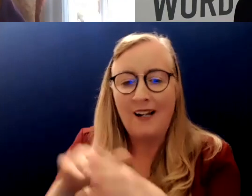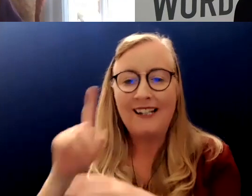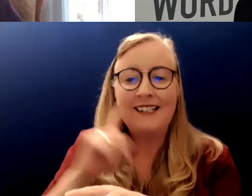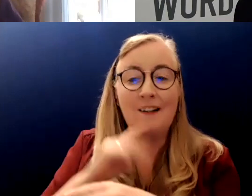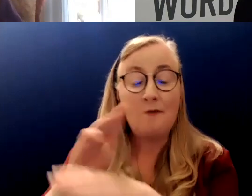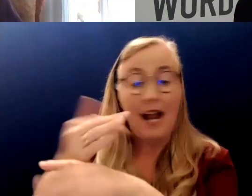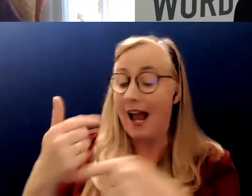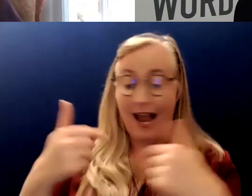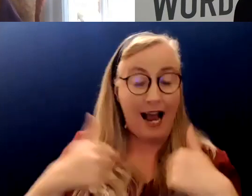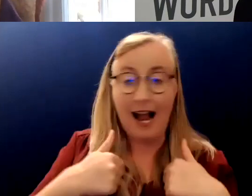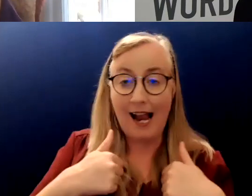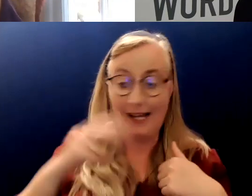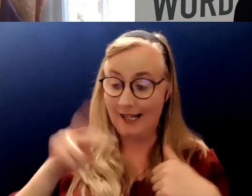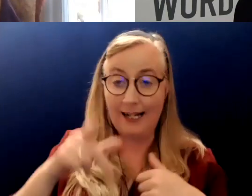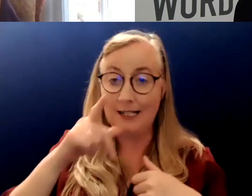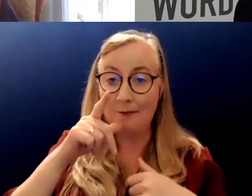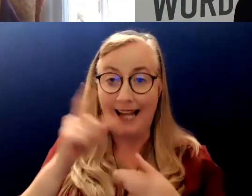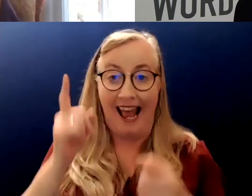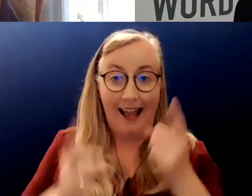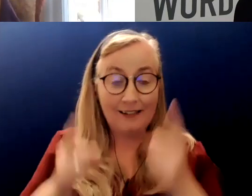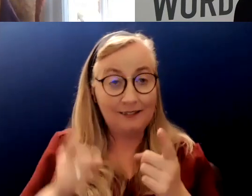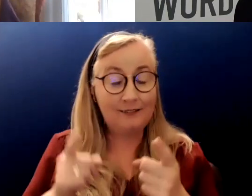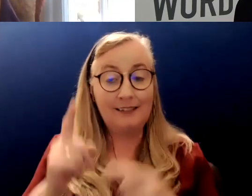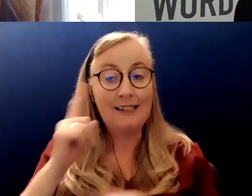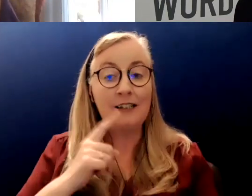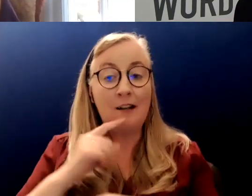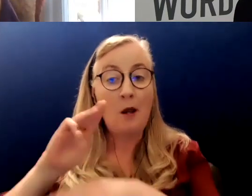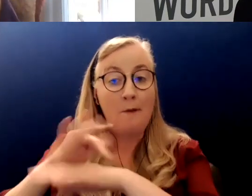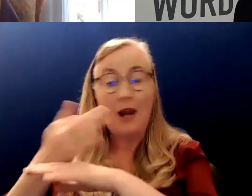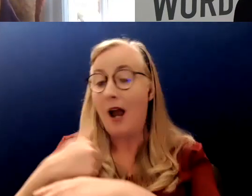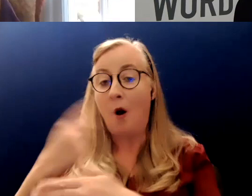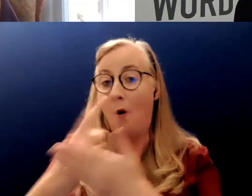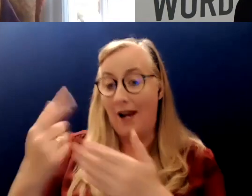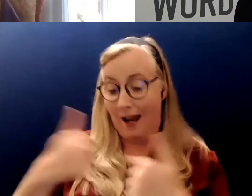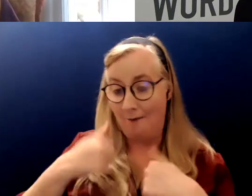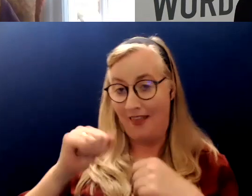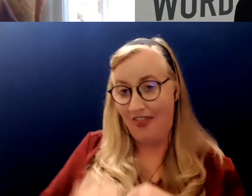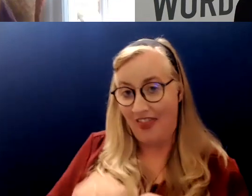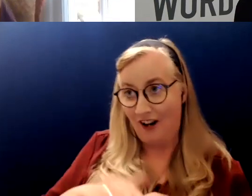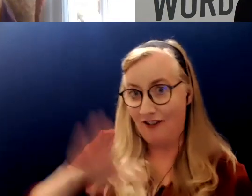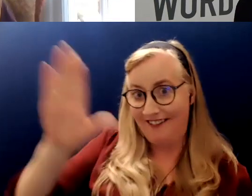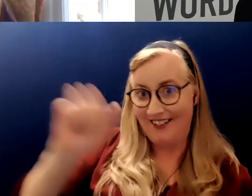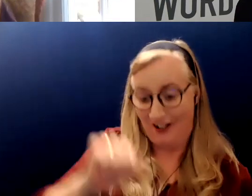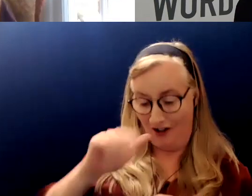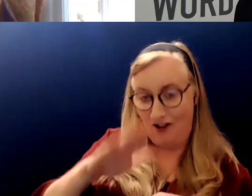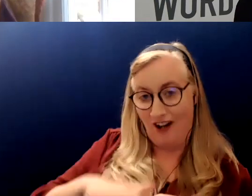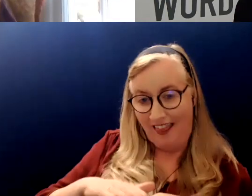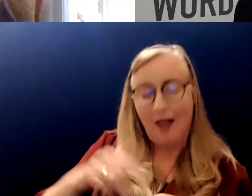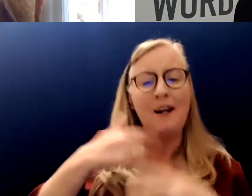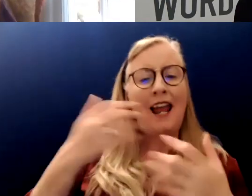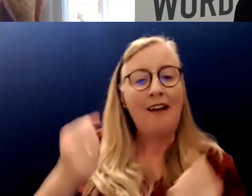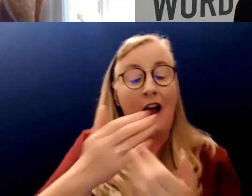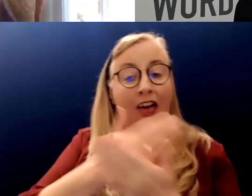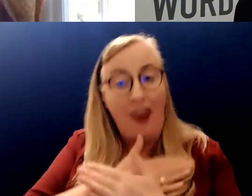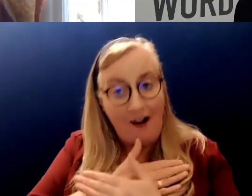speak as a deaf parent. I can only speak as their child. But it's just that love and that bond that is so strong,